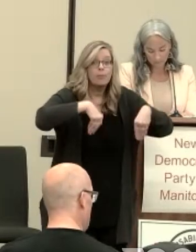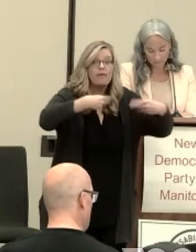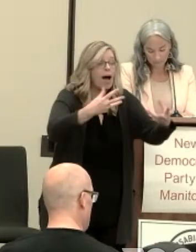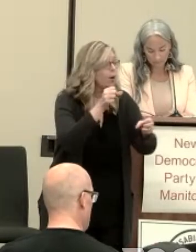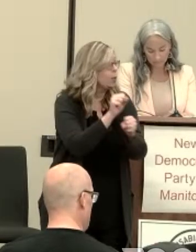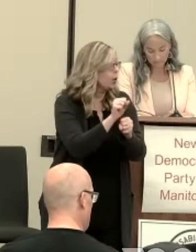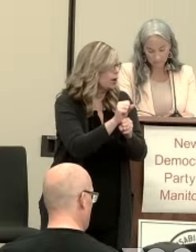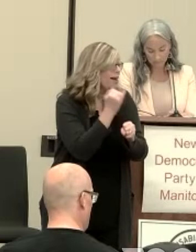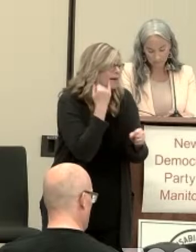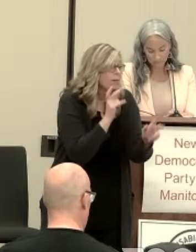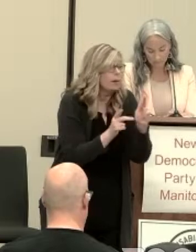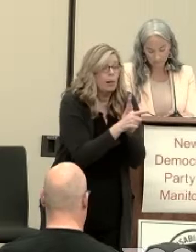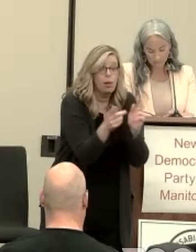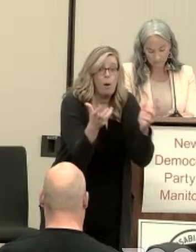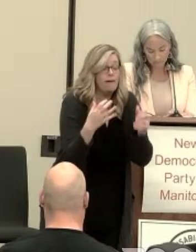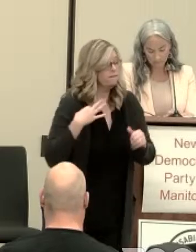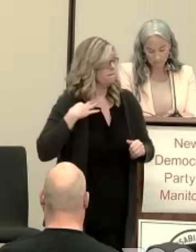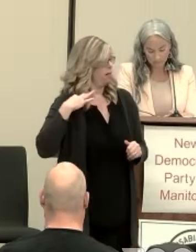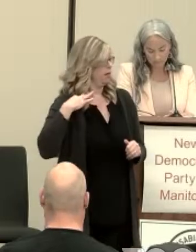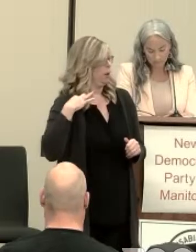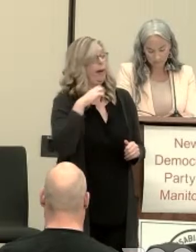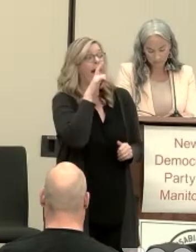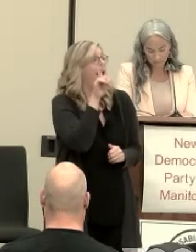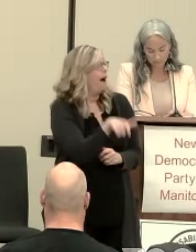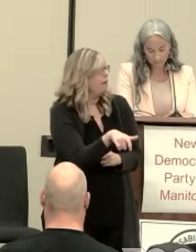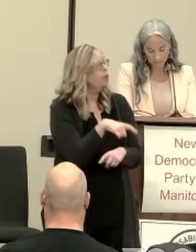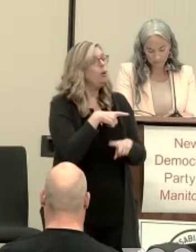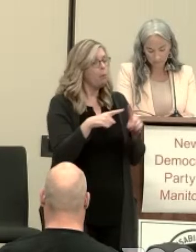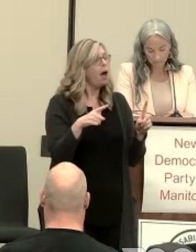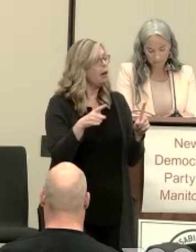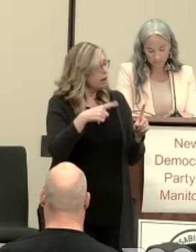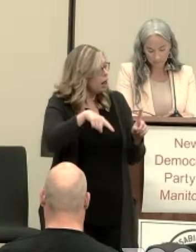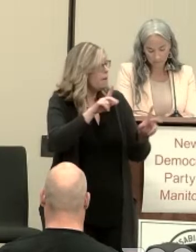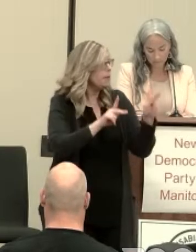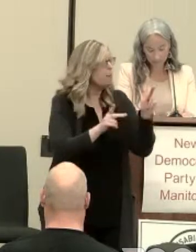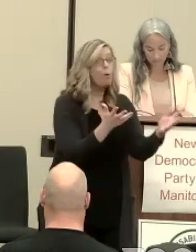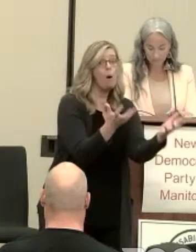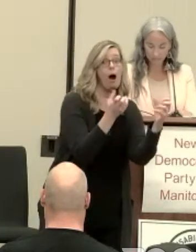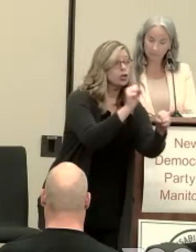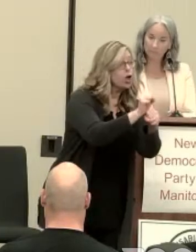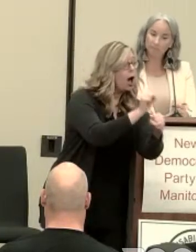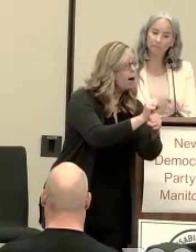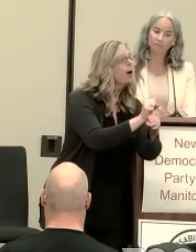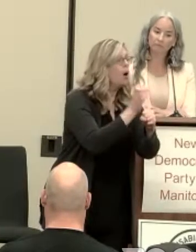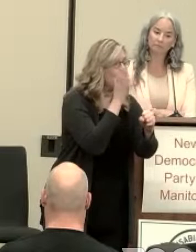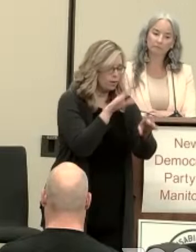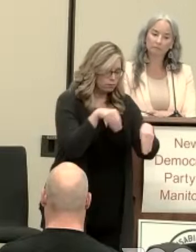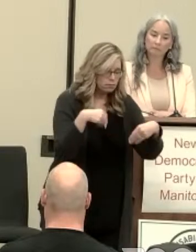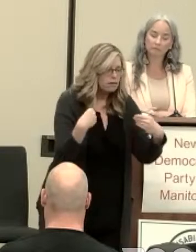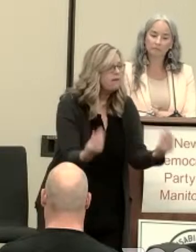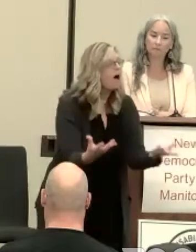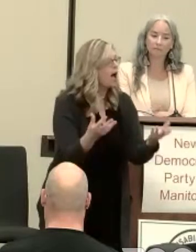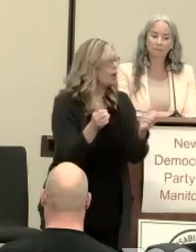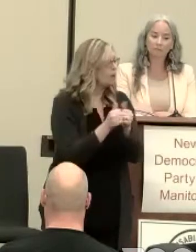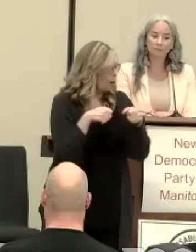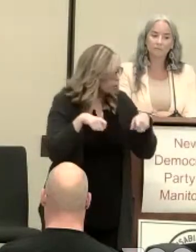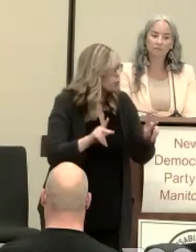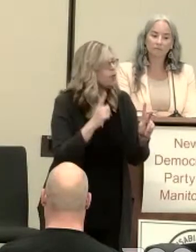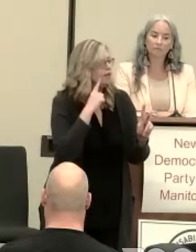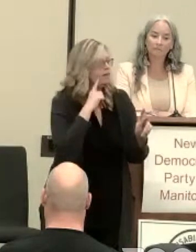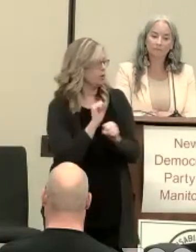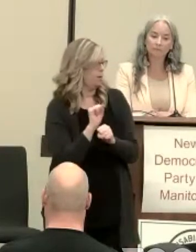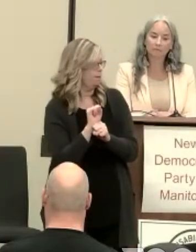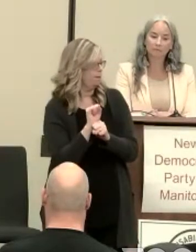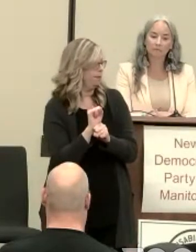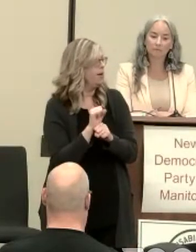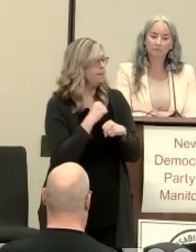of, again, it's voluntary. It's not something you have to do, but to make sure that those people who want to work can, that people who have